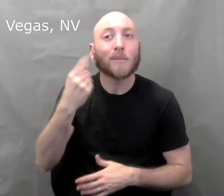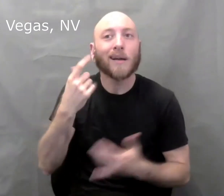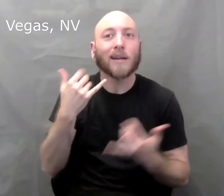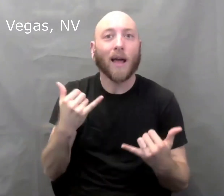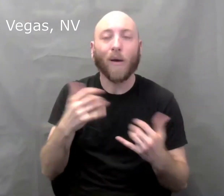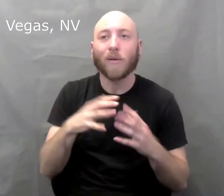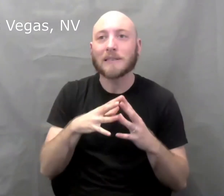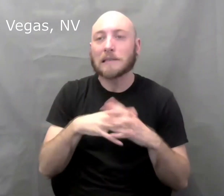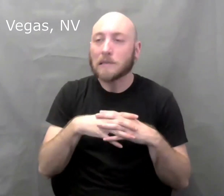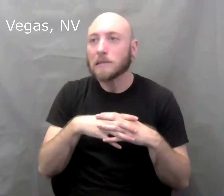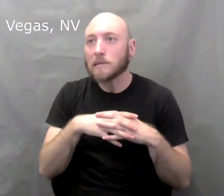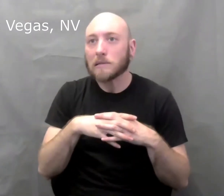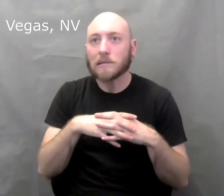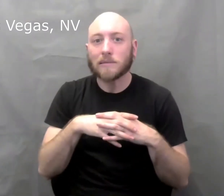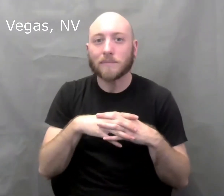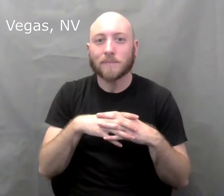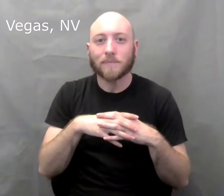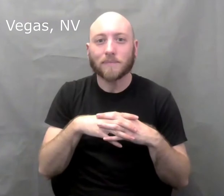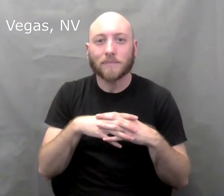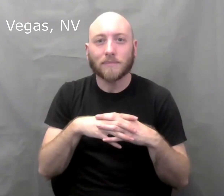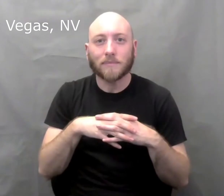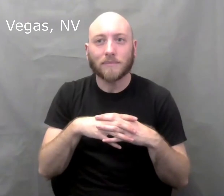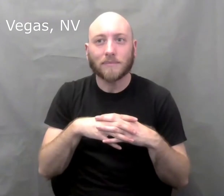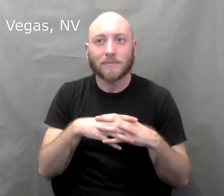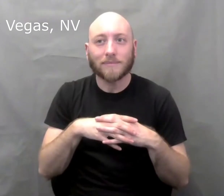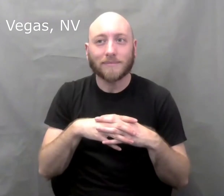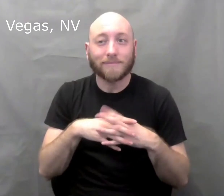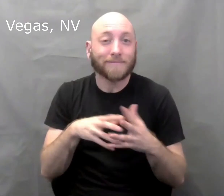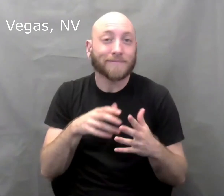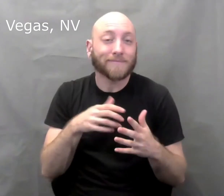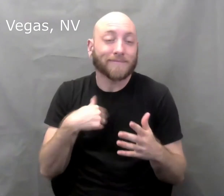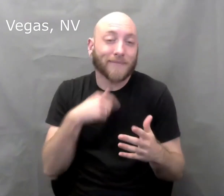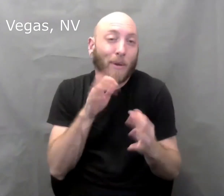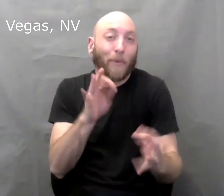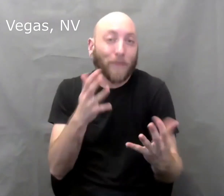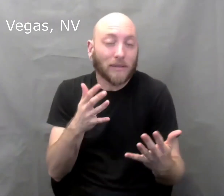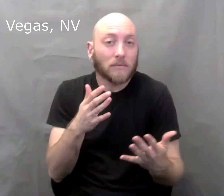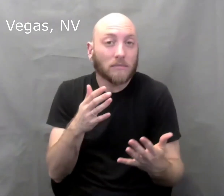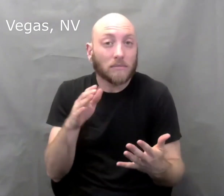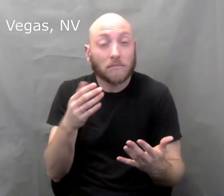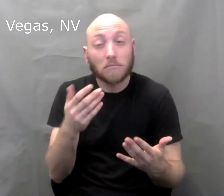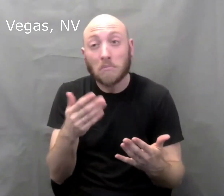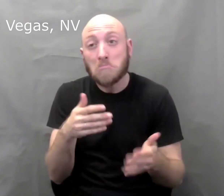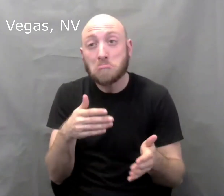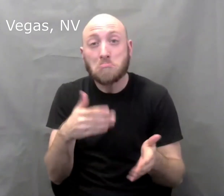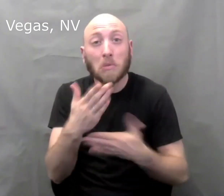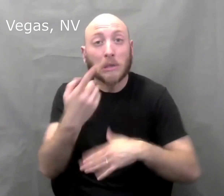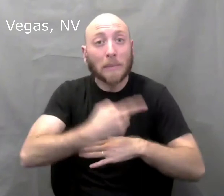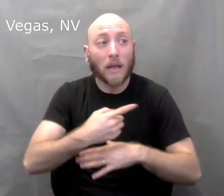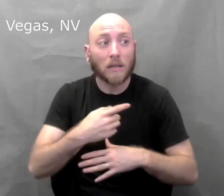do AA perfectly. I have a lot of days where I don't want to pray or something happens and